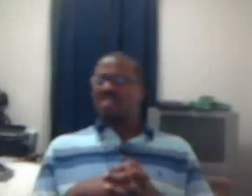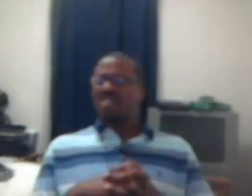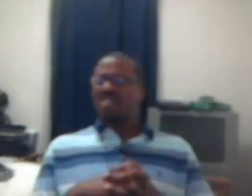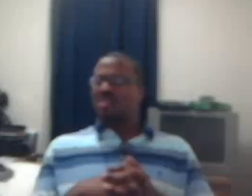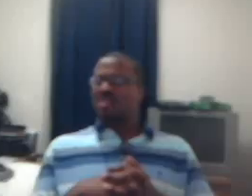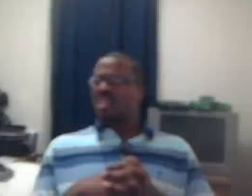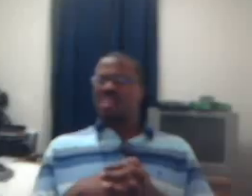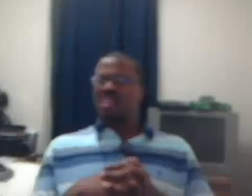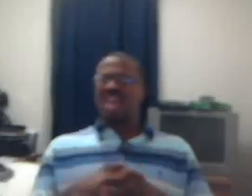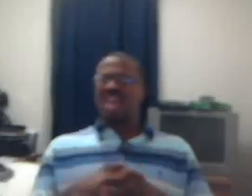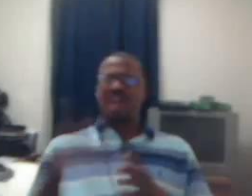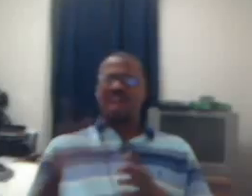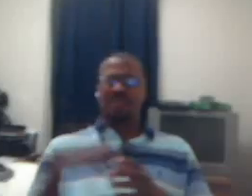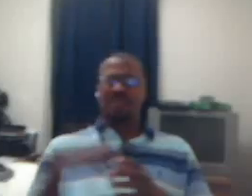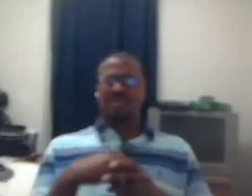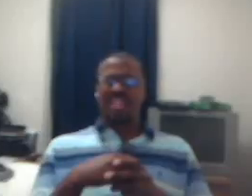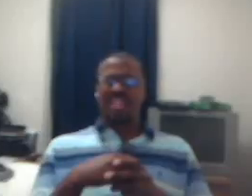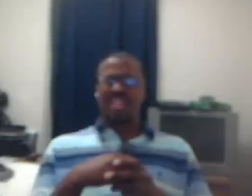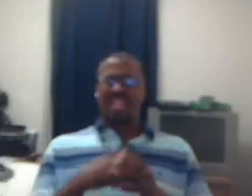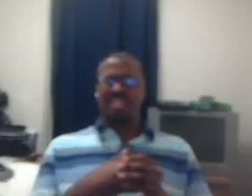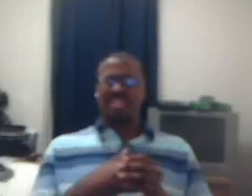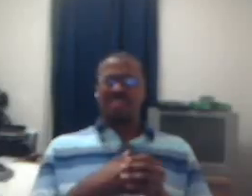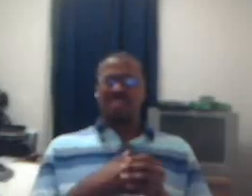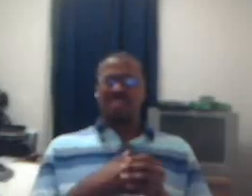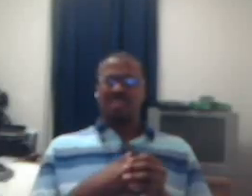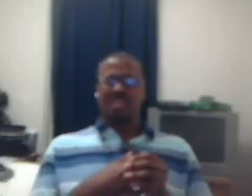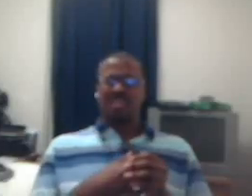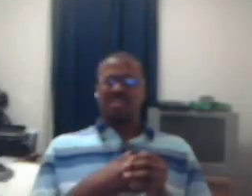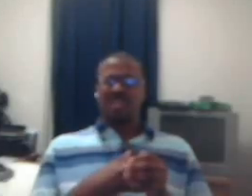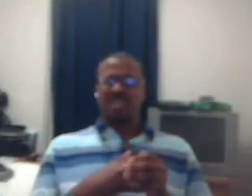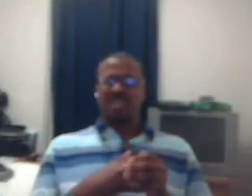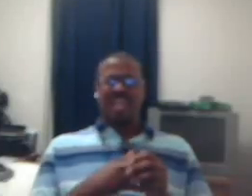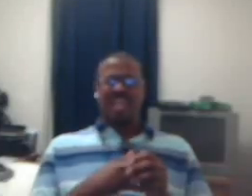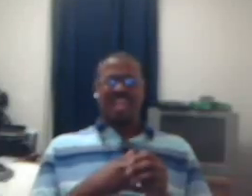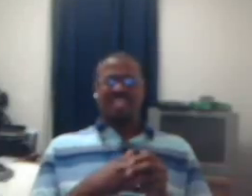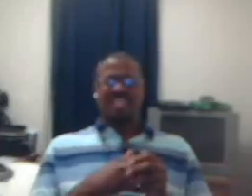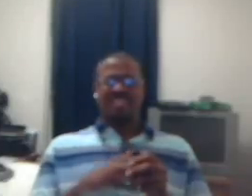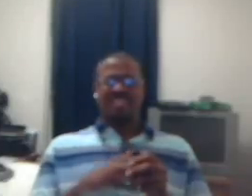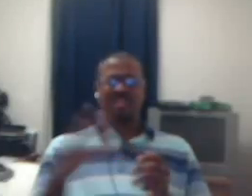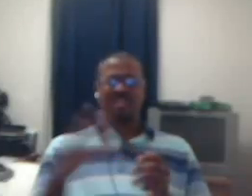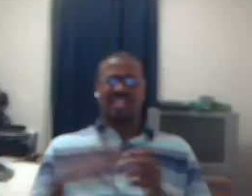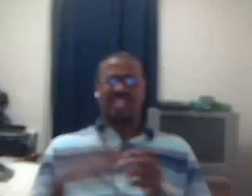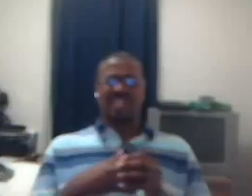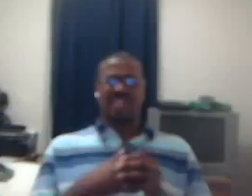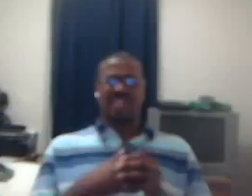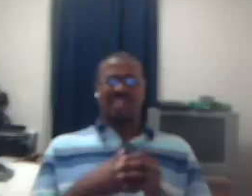so anyway, I'll pray for Trick Daddy, you know? So as far as that, y'all,